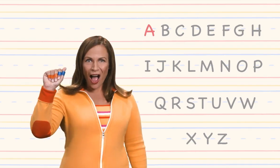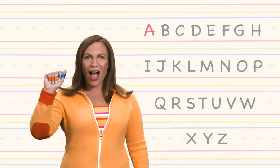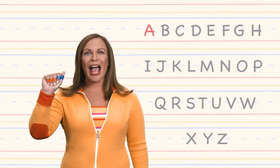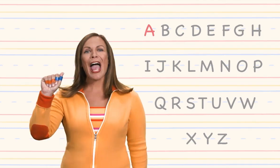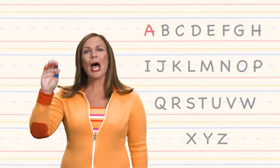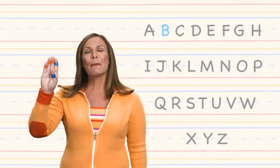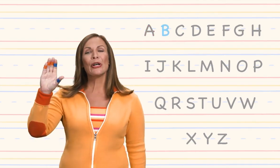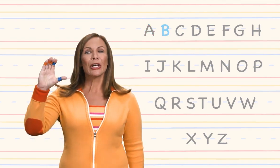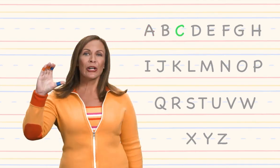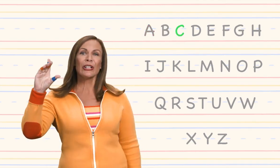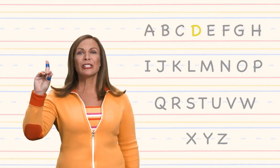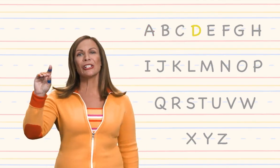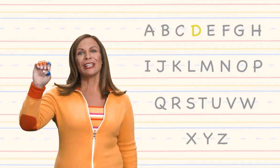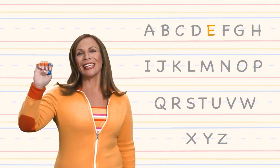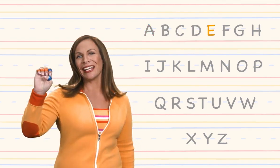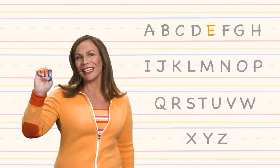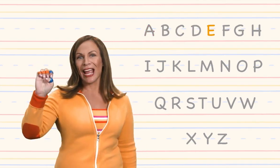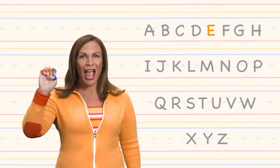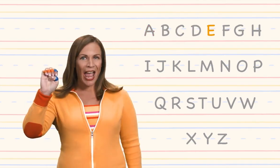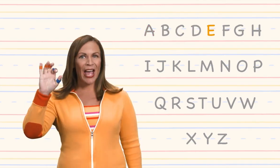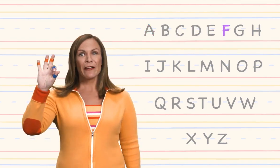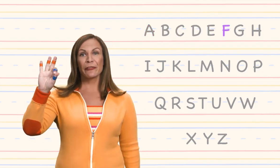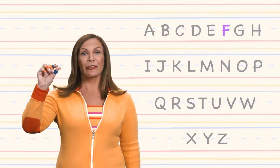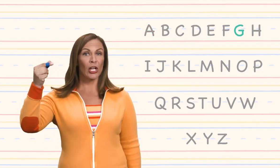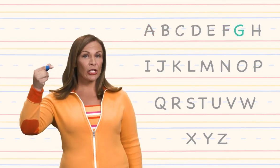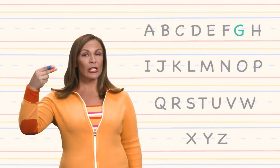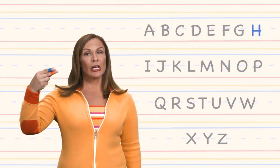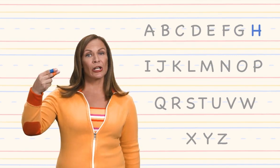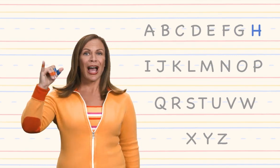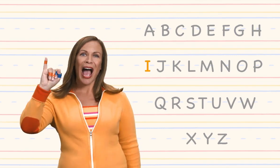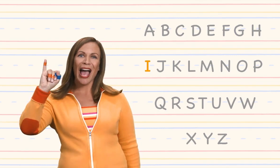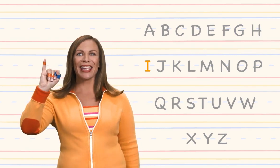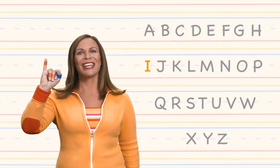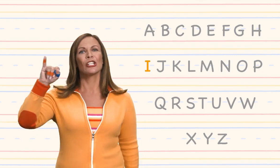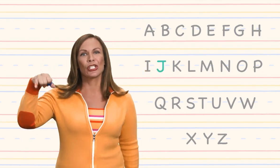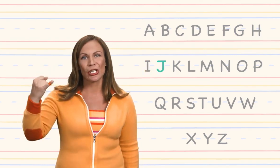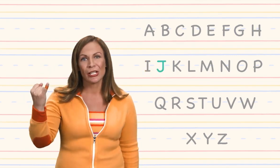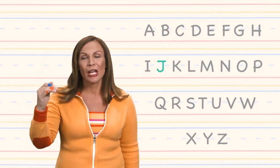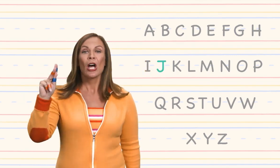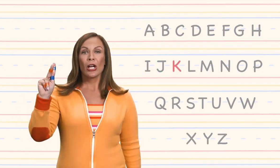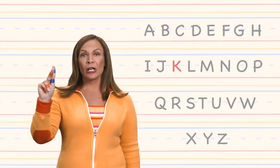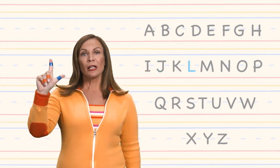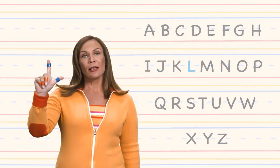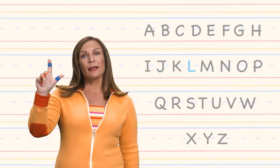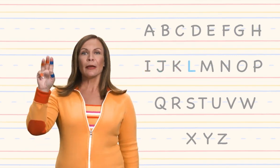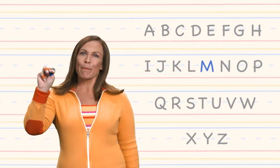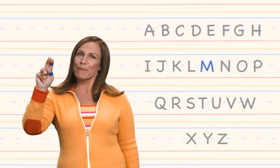I, apple, cup, D, E, F, G, I, it, J, K, M,